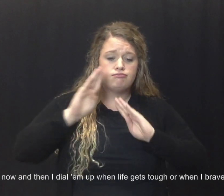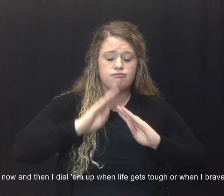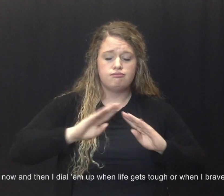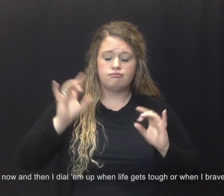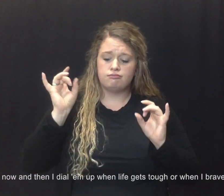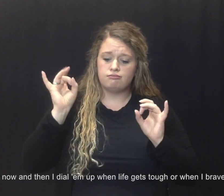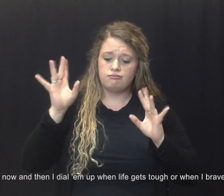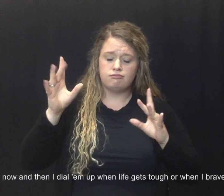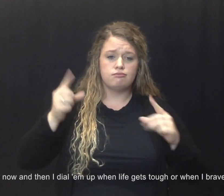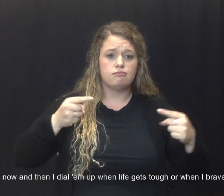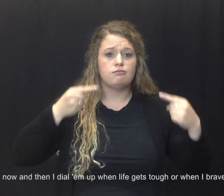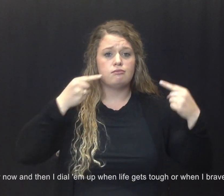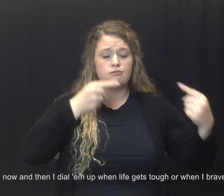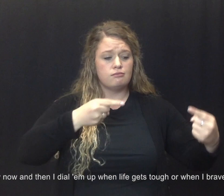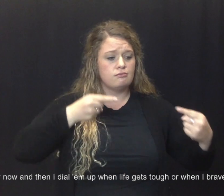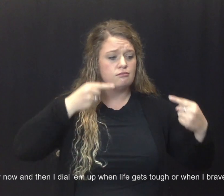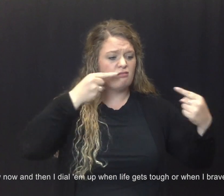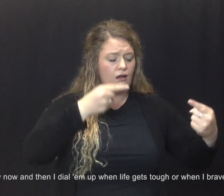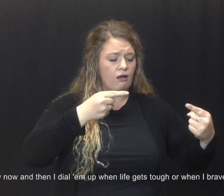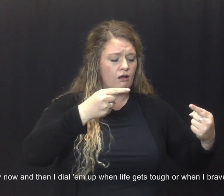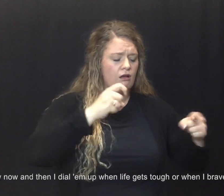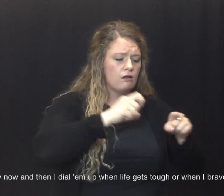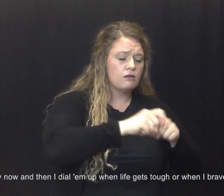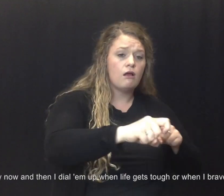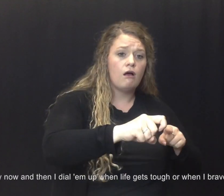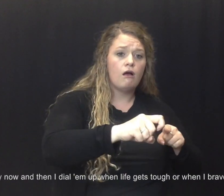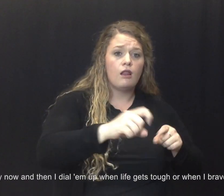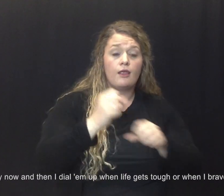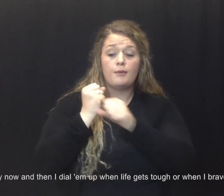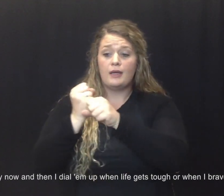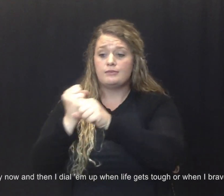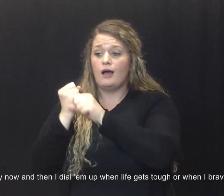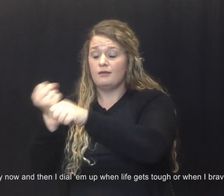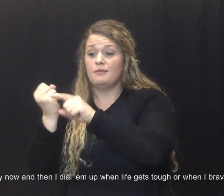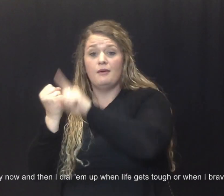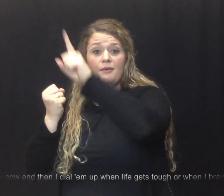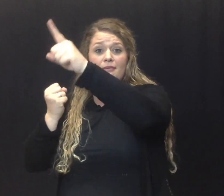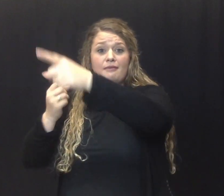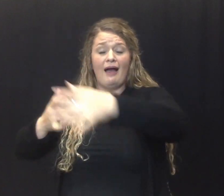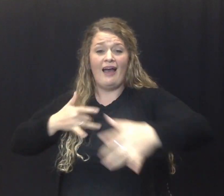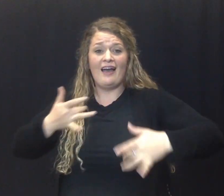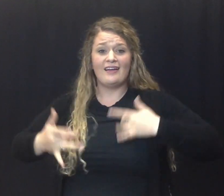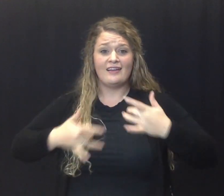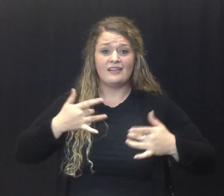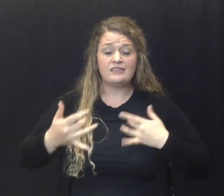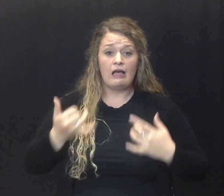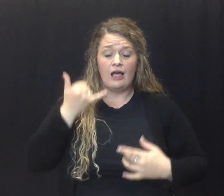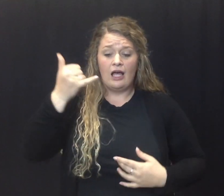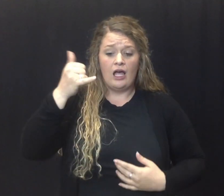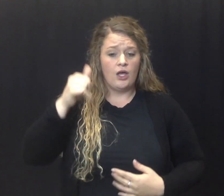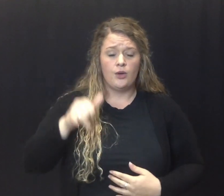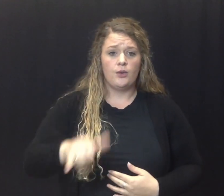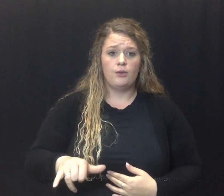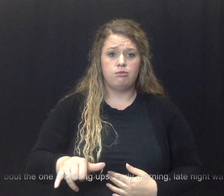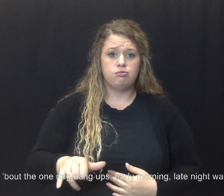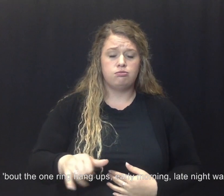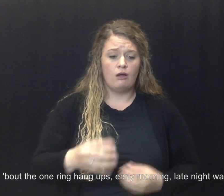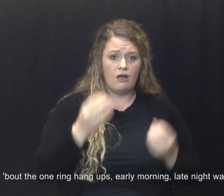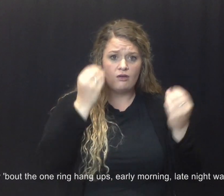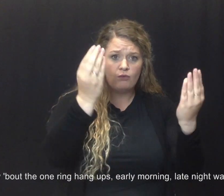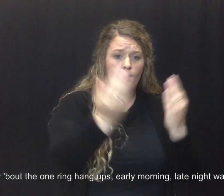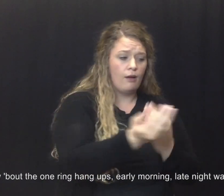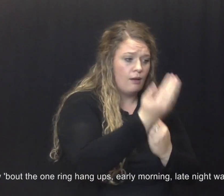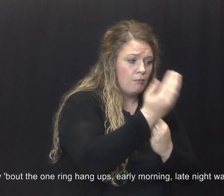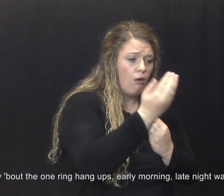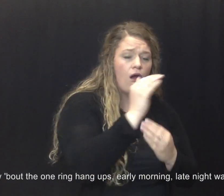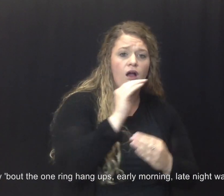then I dial them up. Life gets tougher when the Braves score. Sorry about the wandering